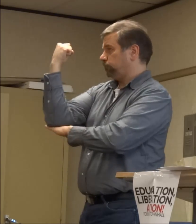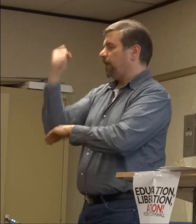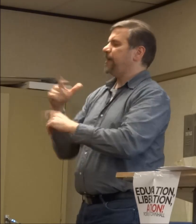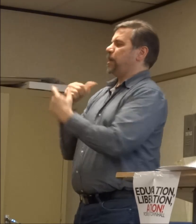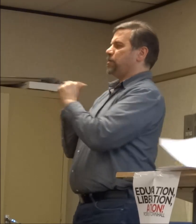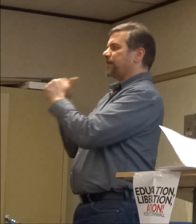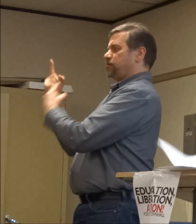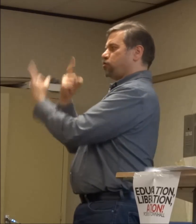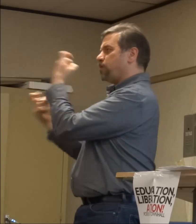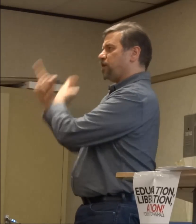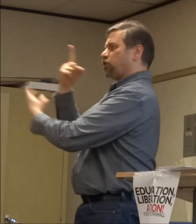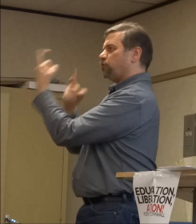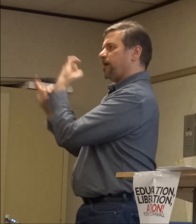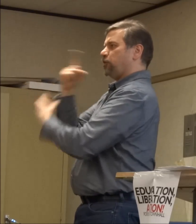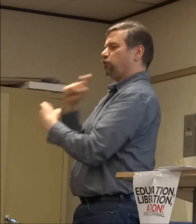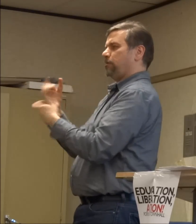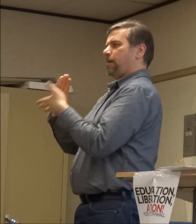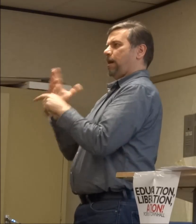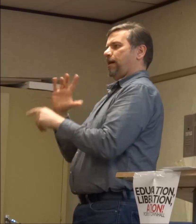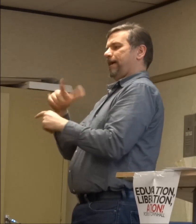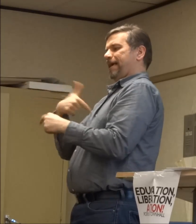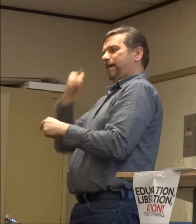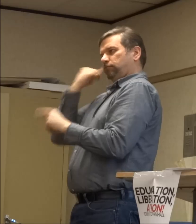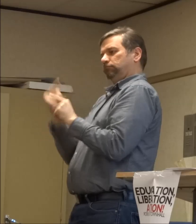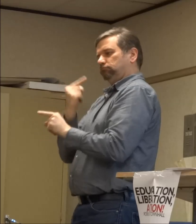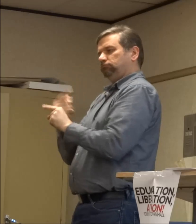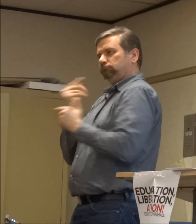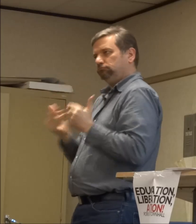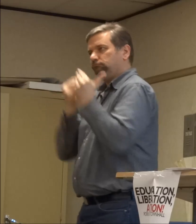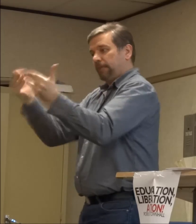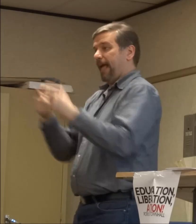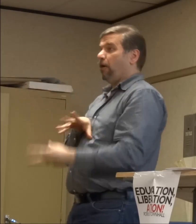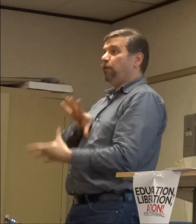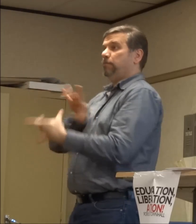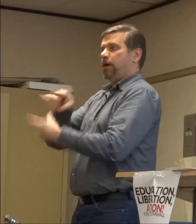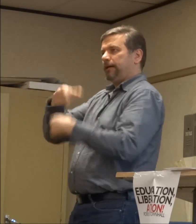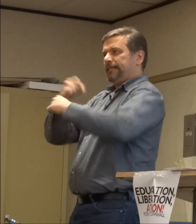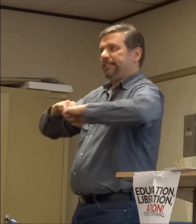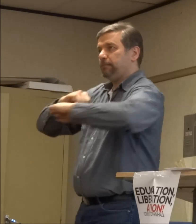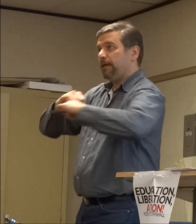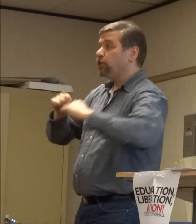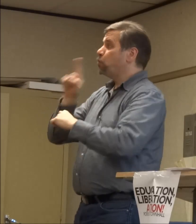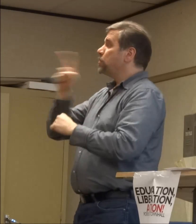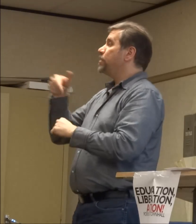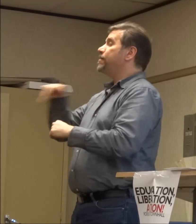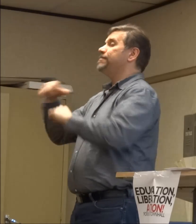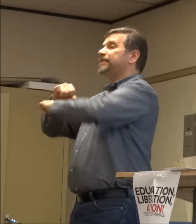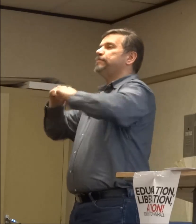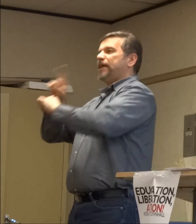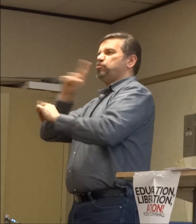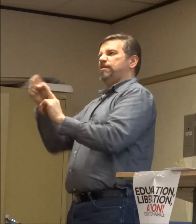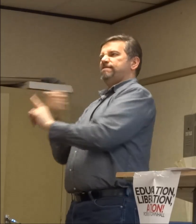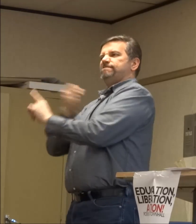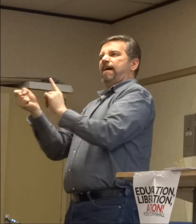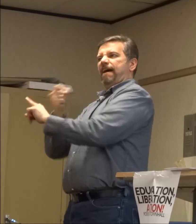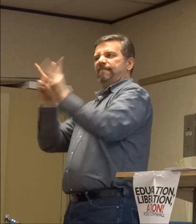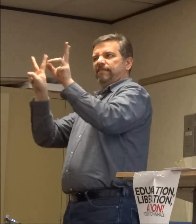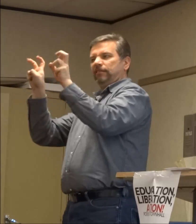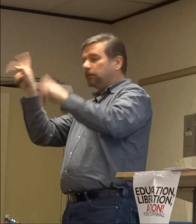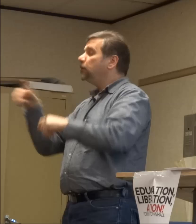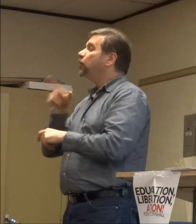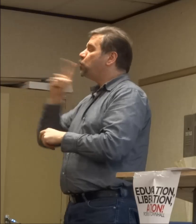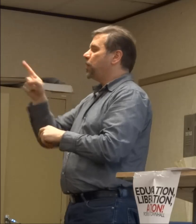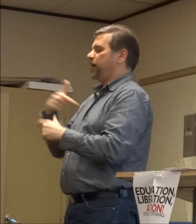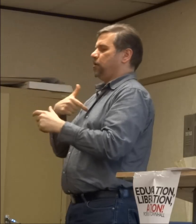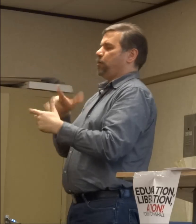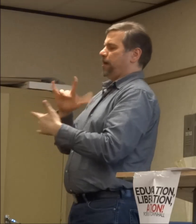to question our legitimacy and our belonging within this space. Within a violent space like UofT, we're taught to shed our experiences and our